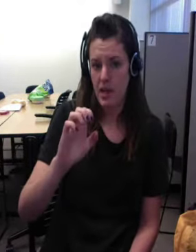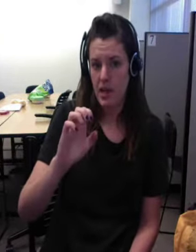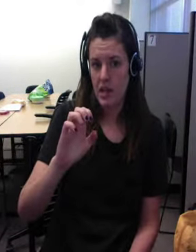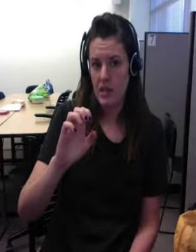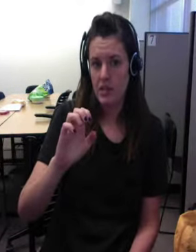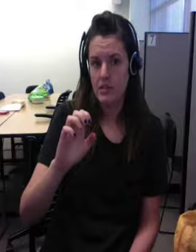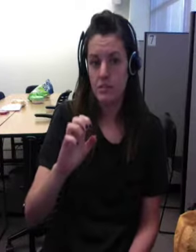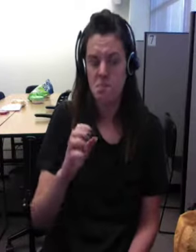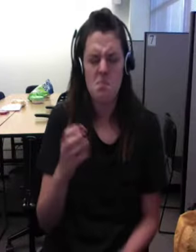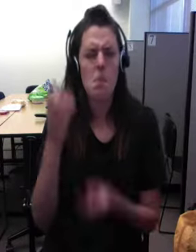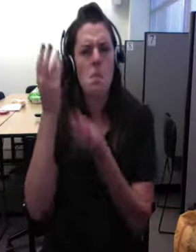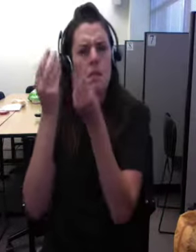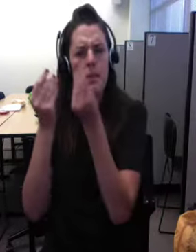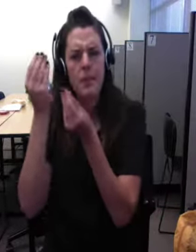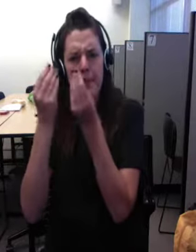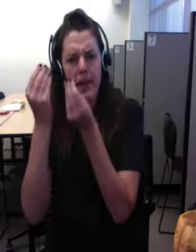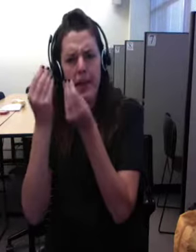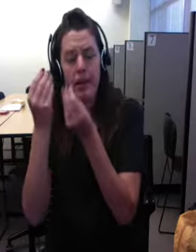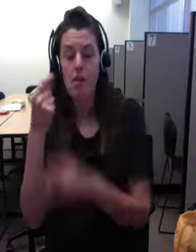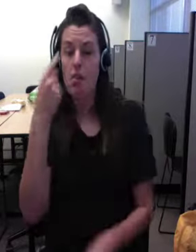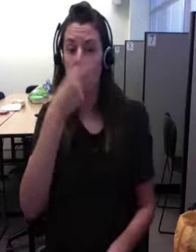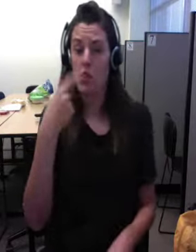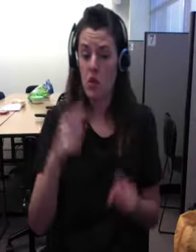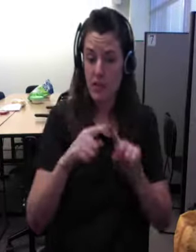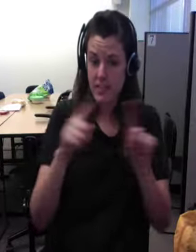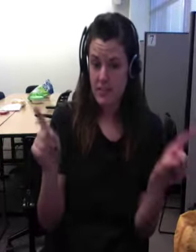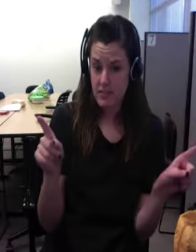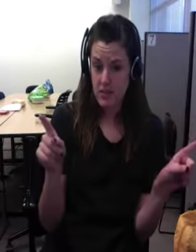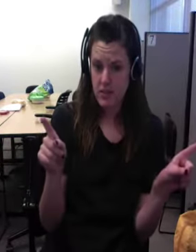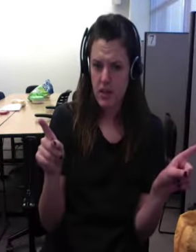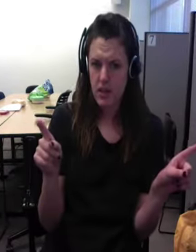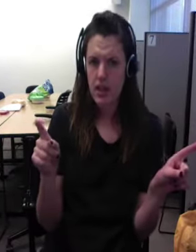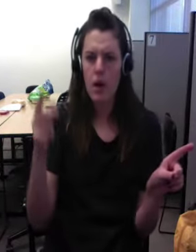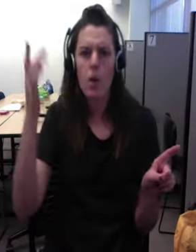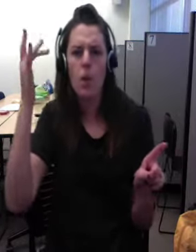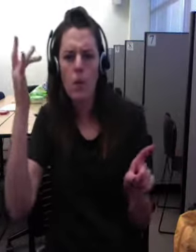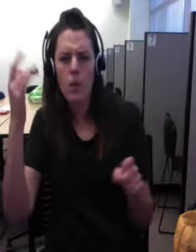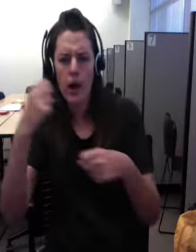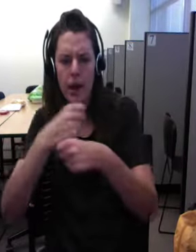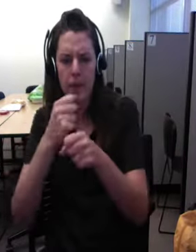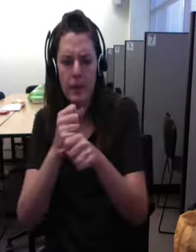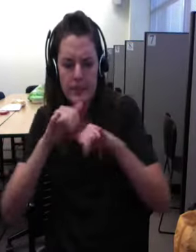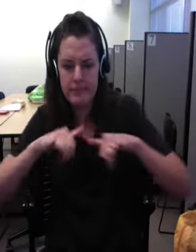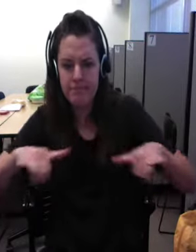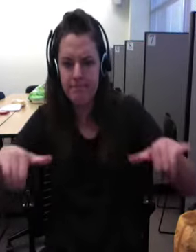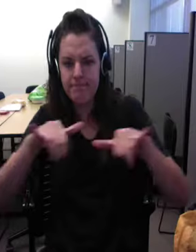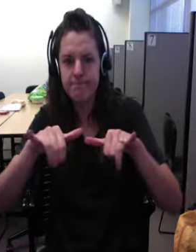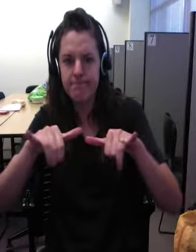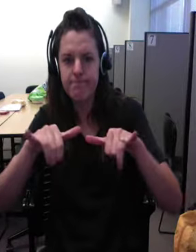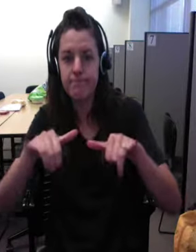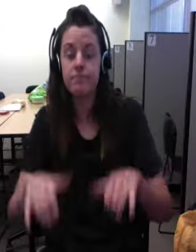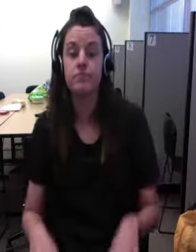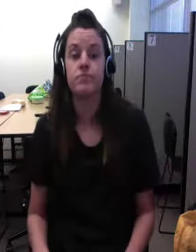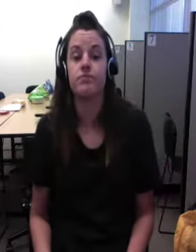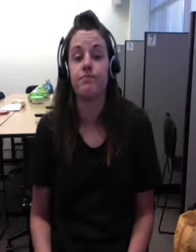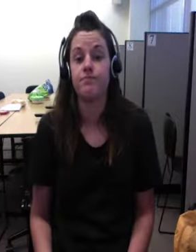so different if they are made of the same thing. But the truth is that everything around you is made of